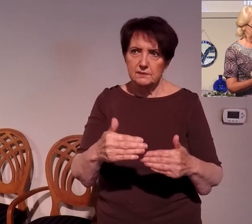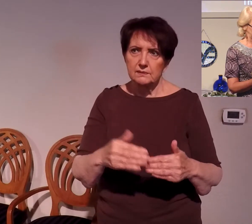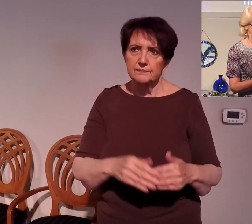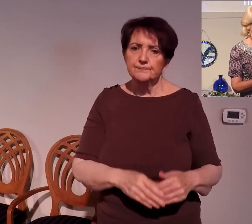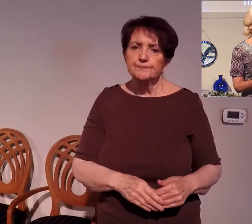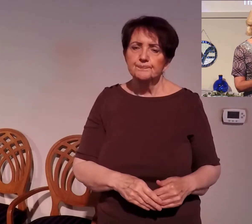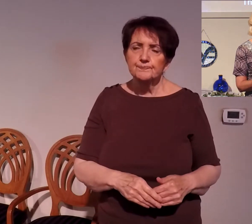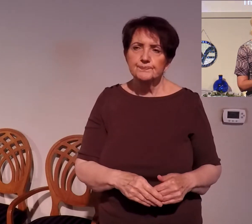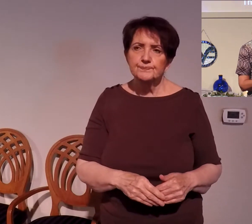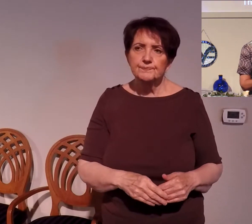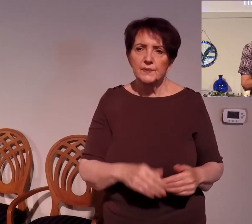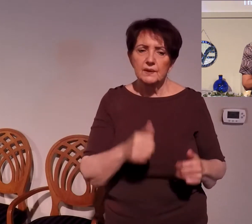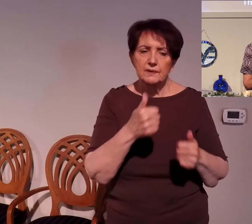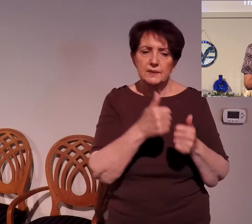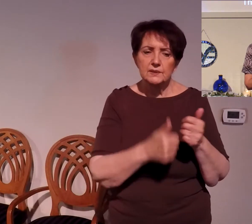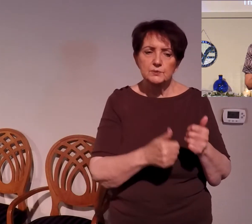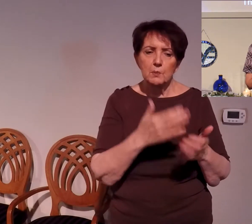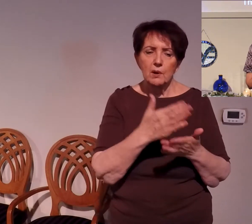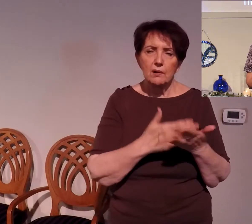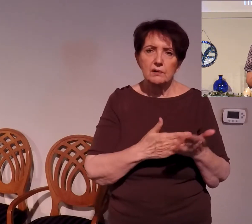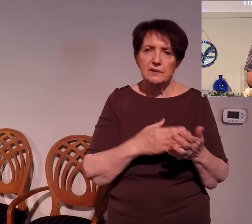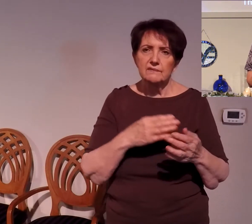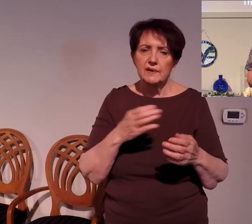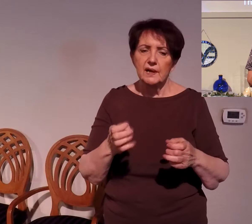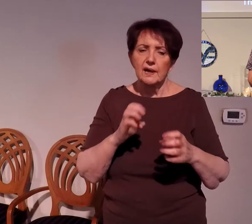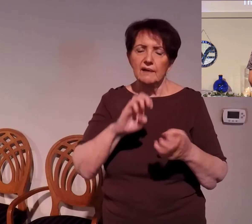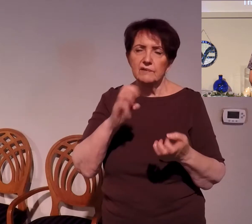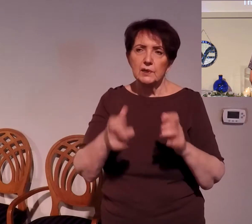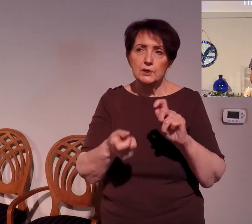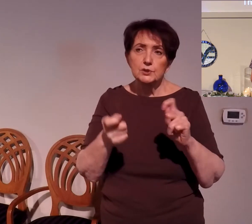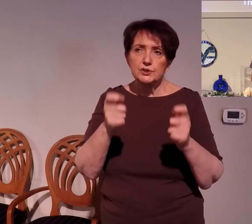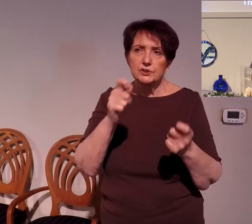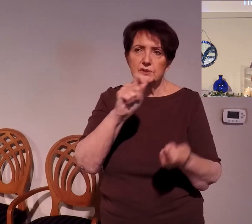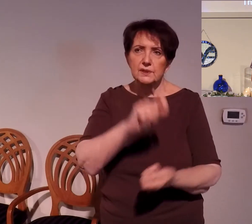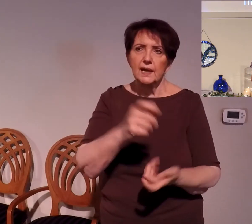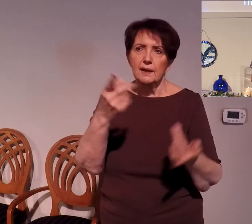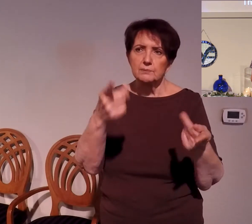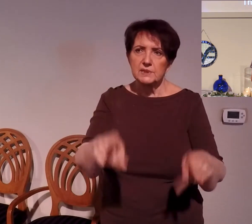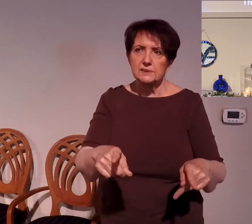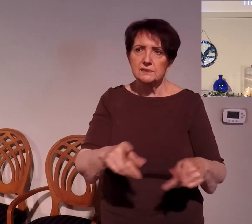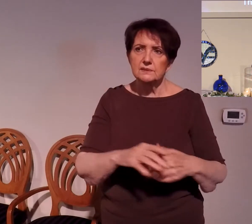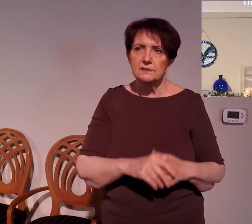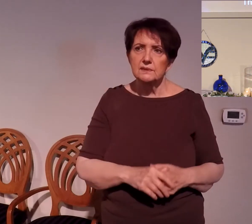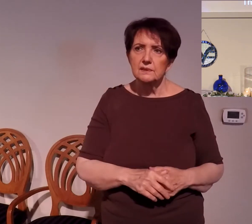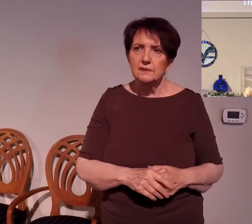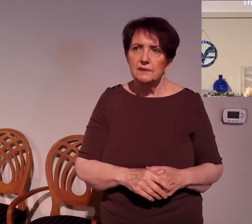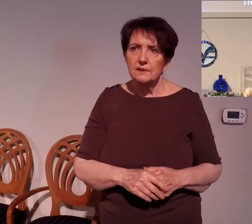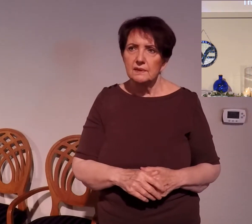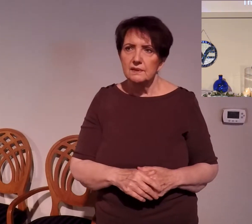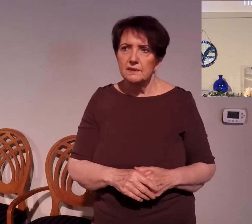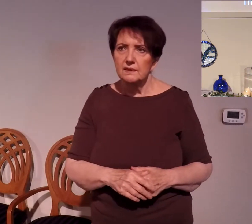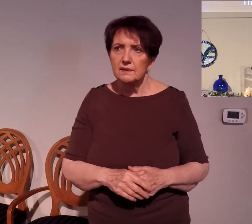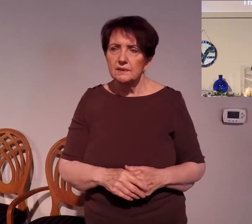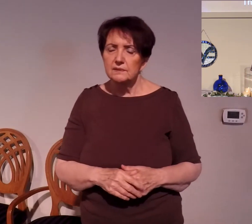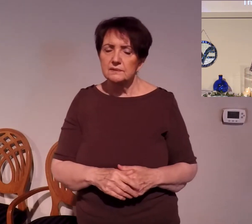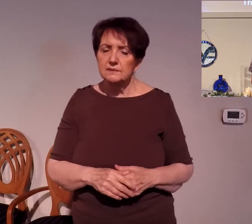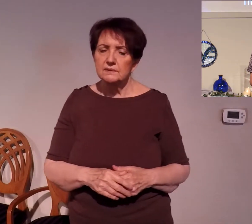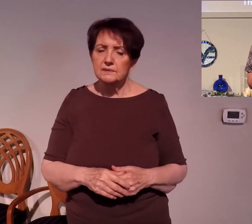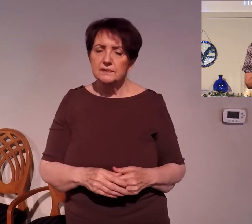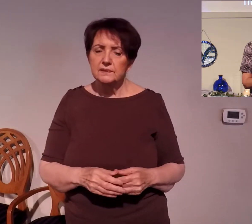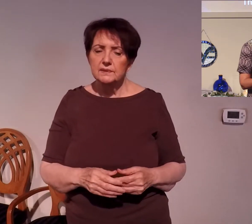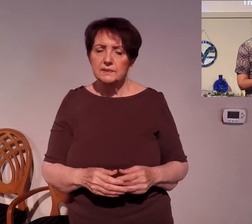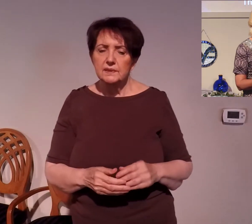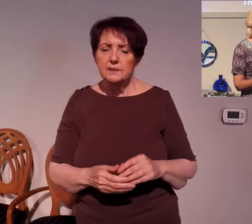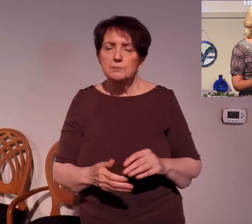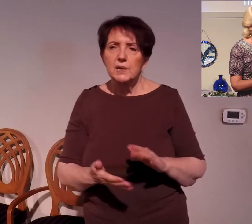of evolution is realized. It is still the stepping stone to something yet more excellent, this